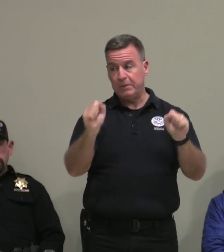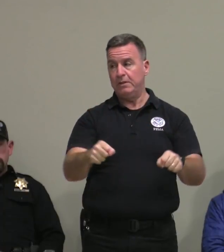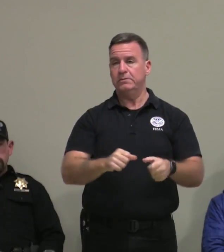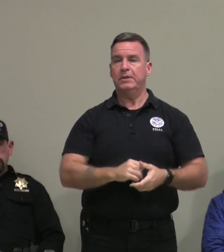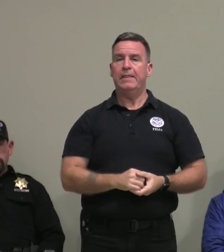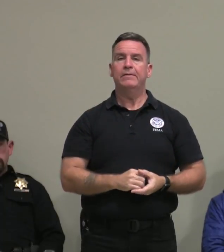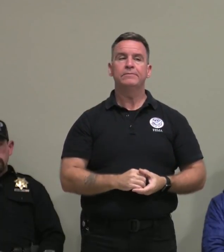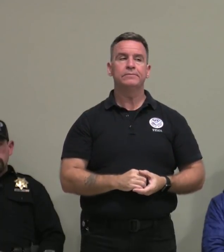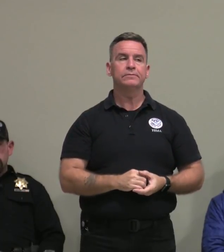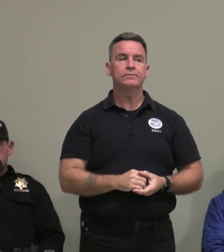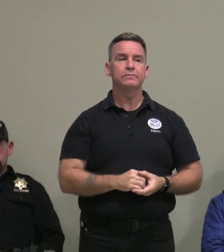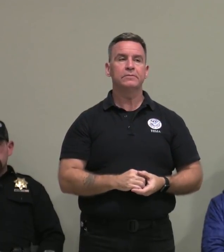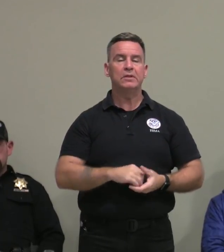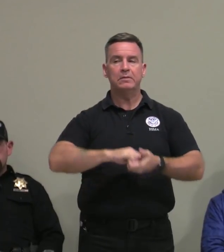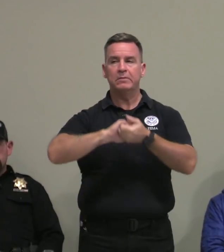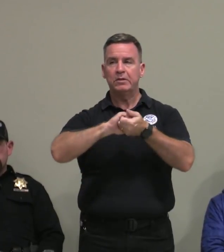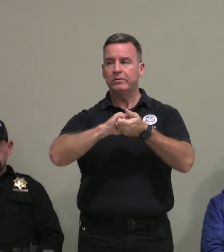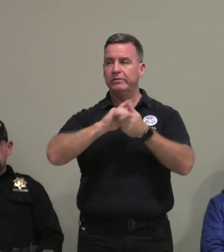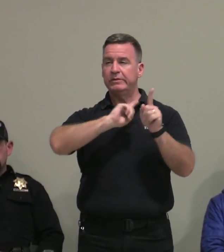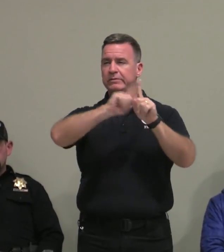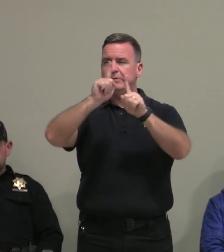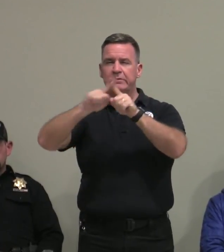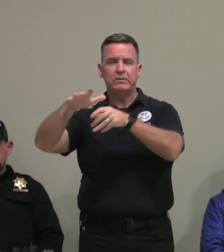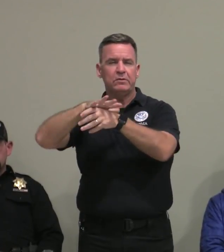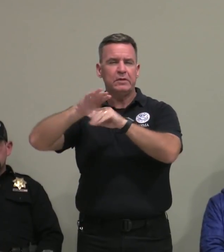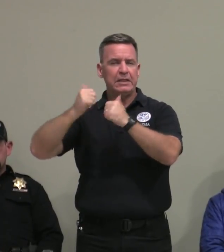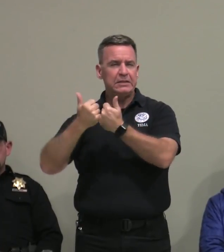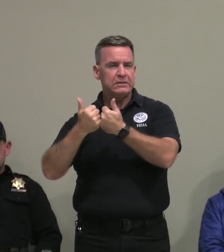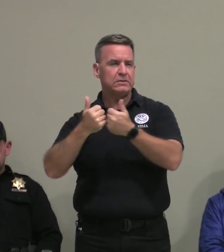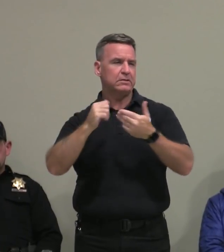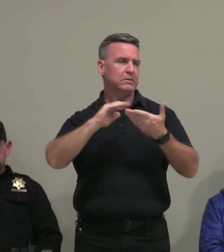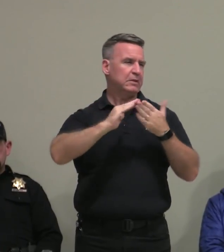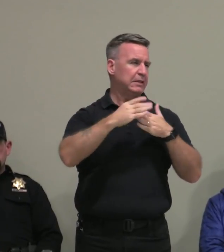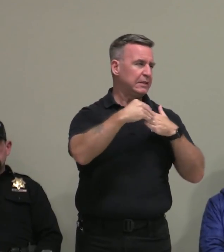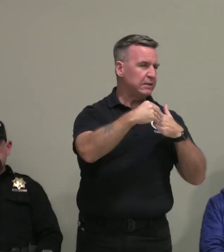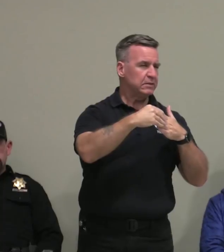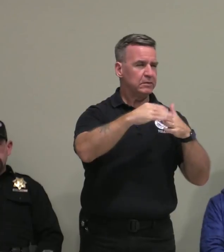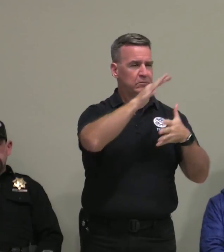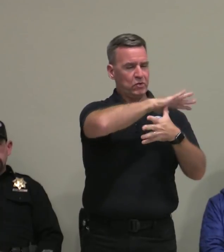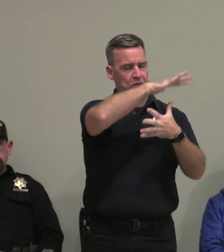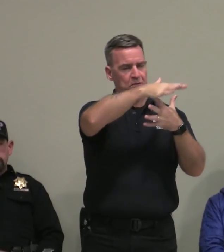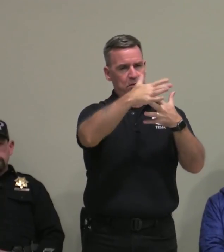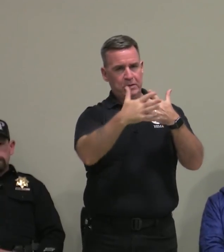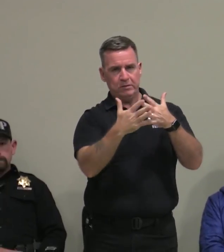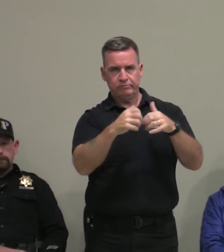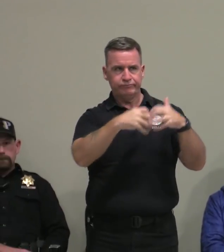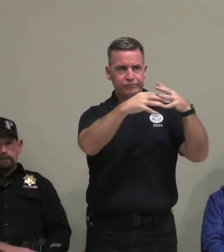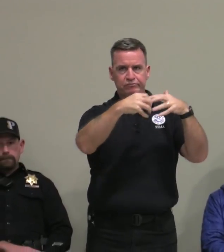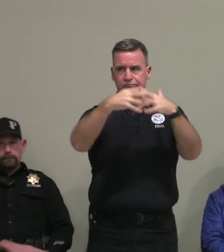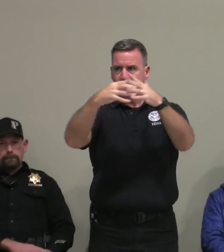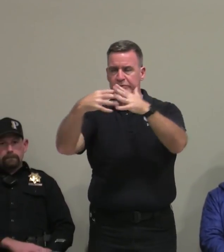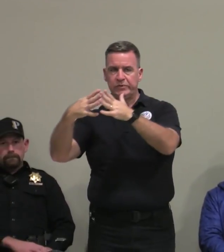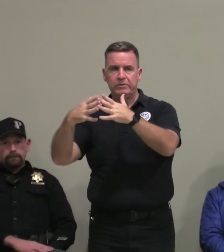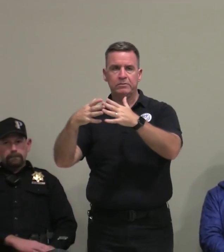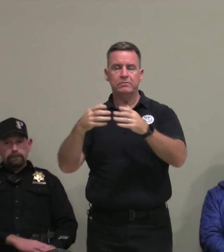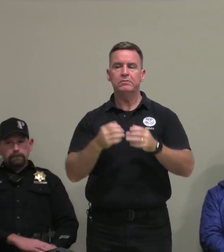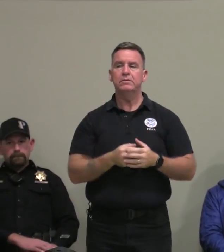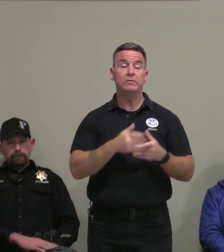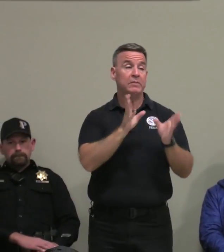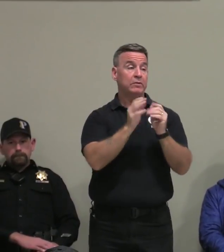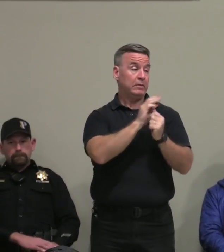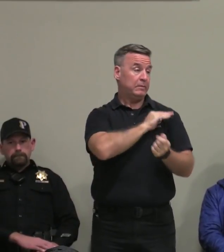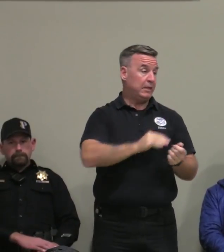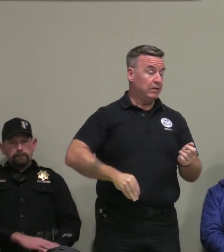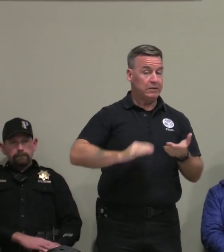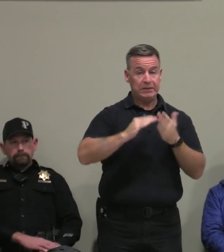We've been partnering with various local agencies and community leaders to prioritize restoration efforts. We've had meetings with the mayor and the city